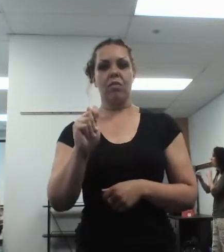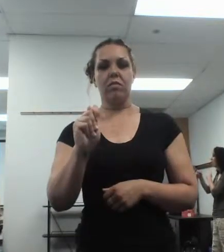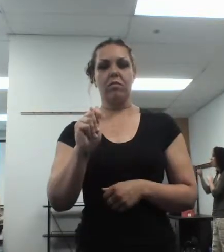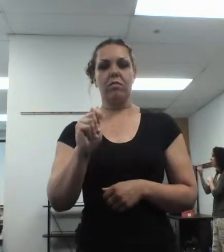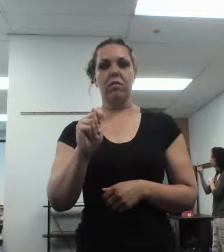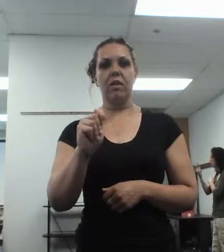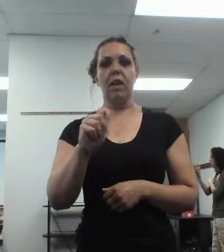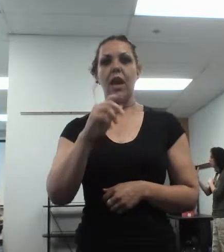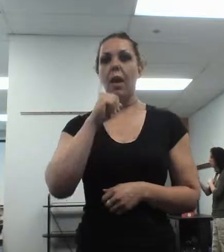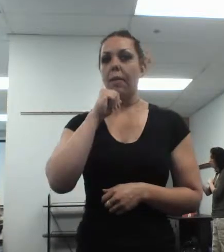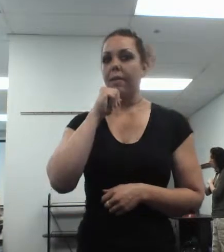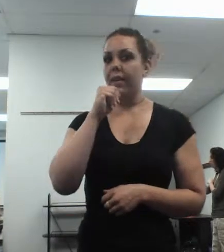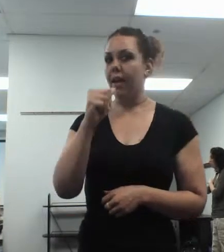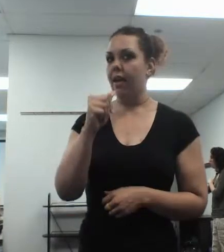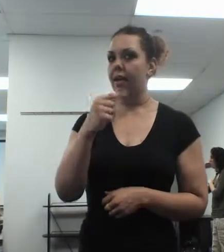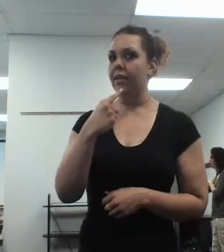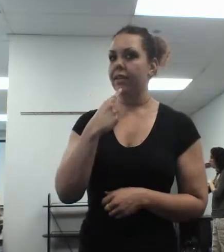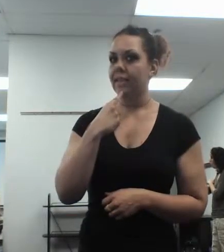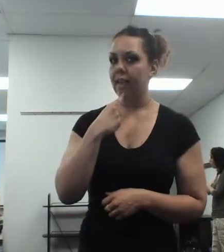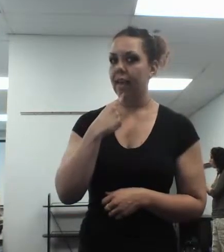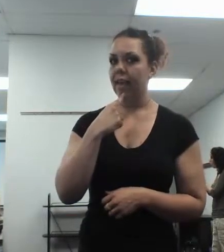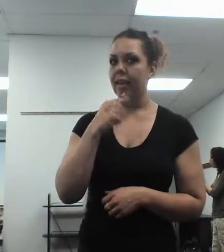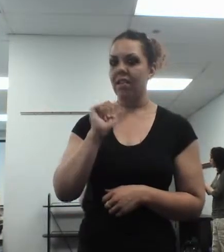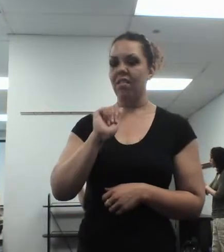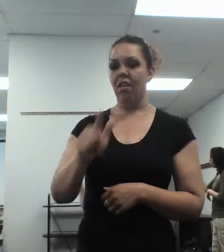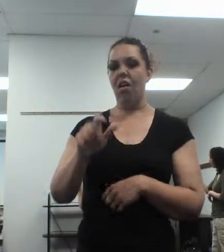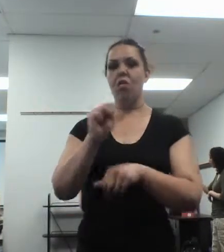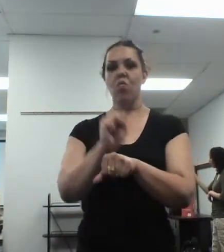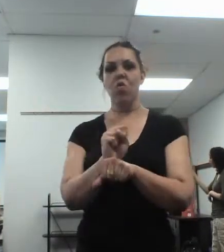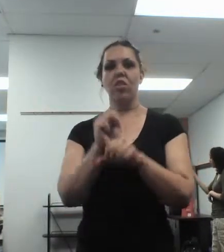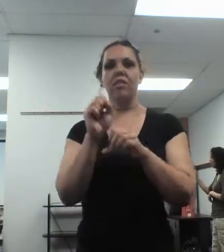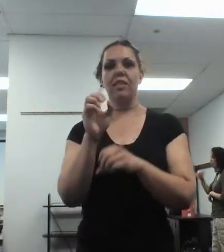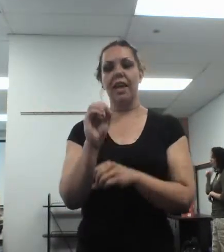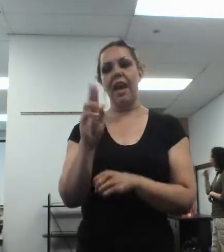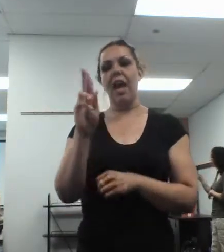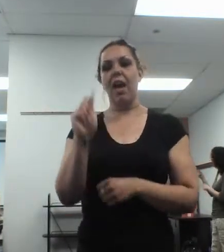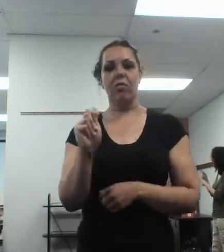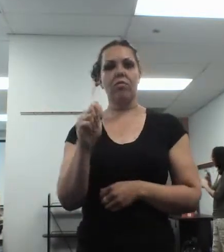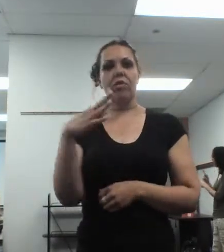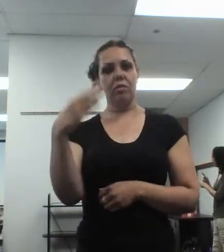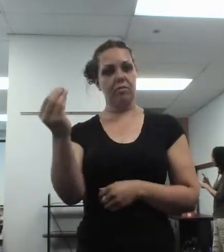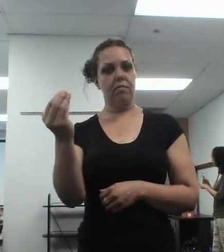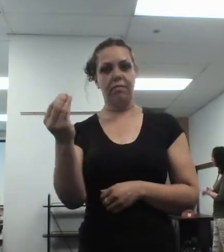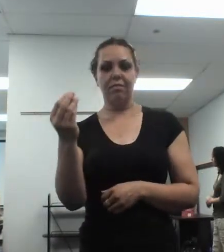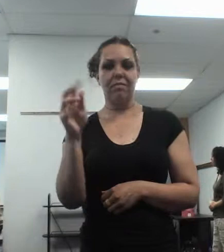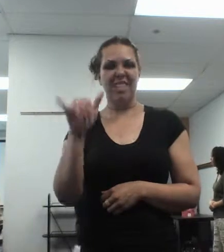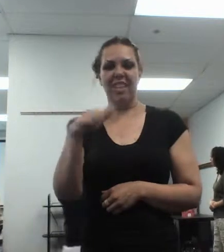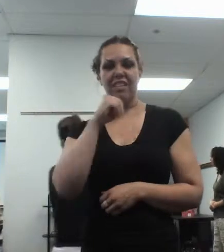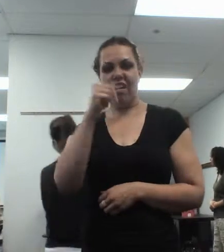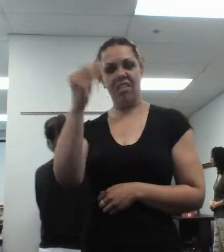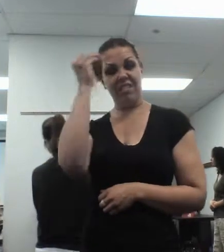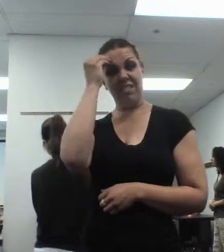all worked out. That's not conceptual. And it all worked out. That's a conceptual sign